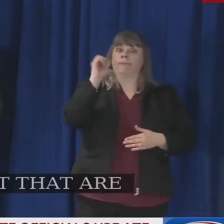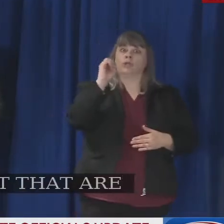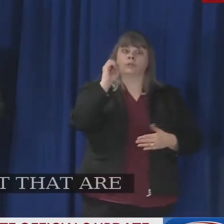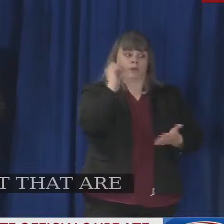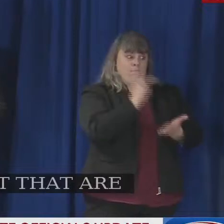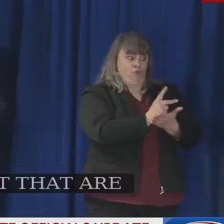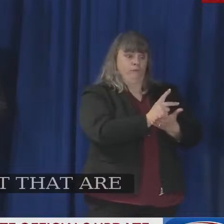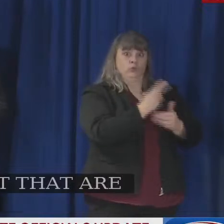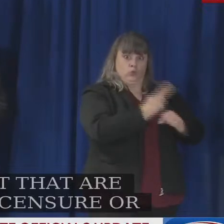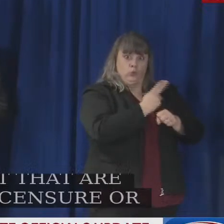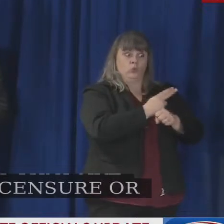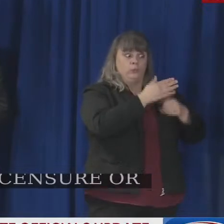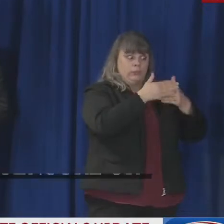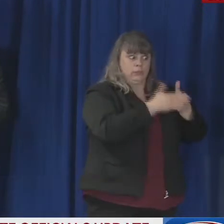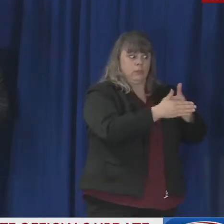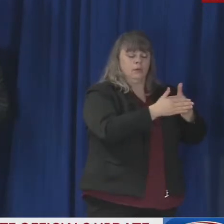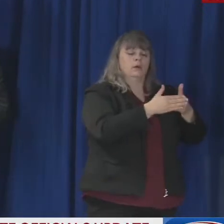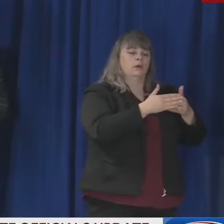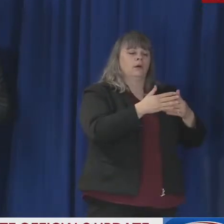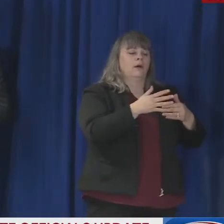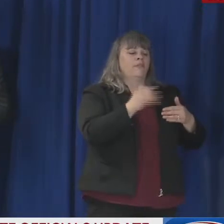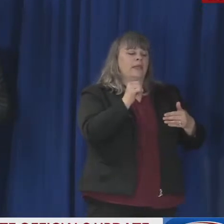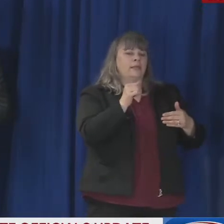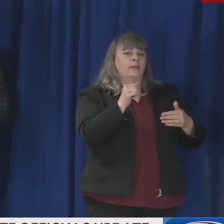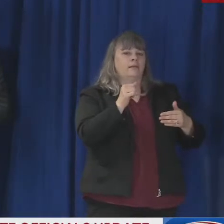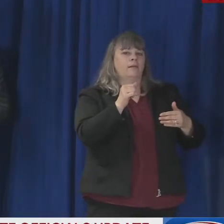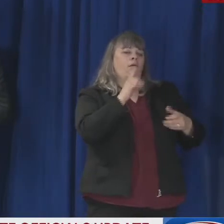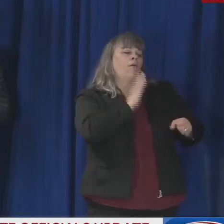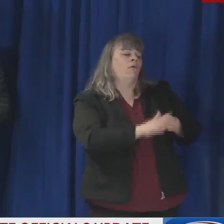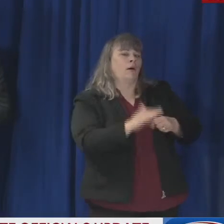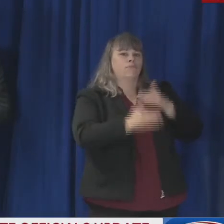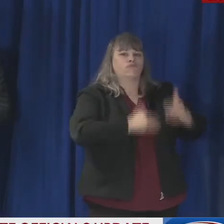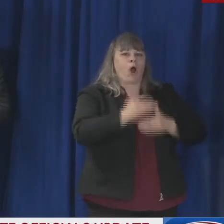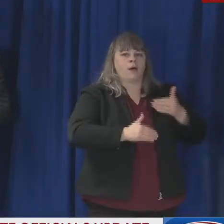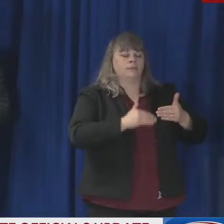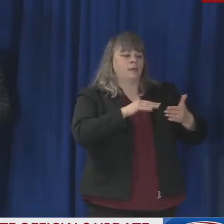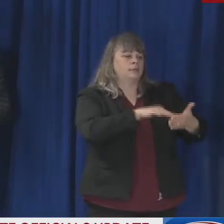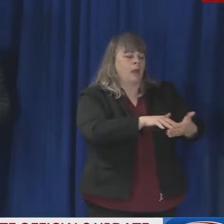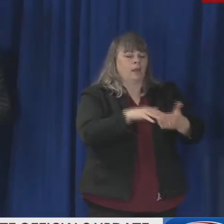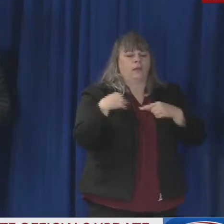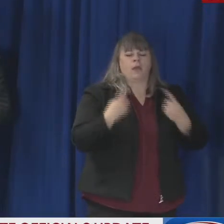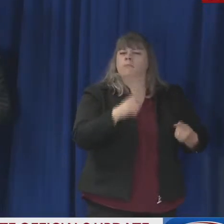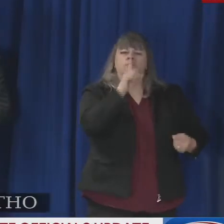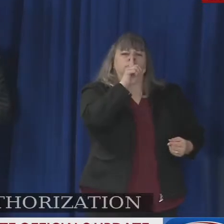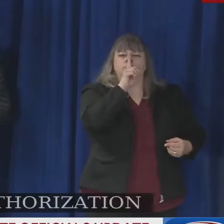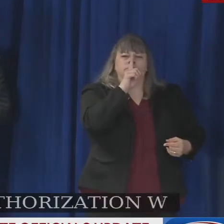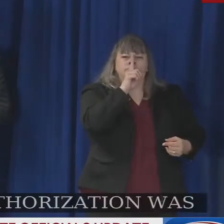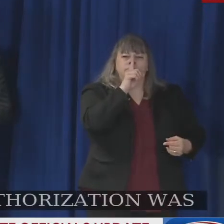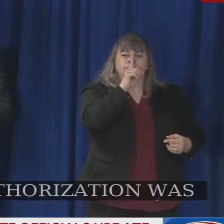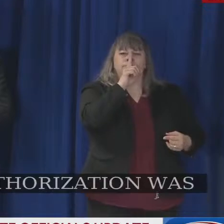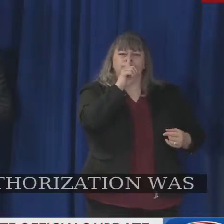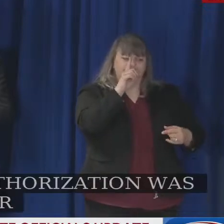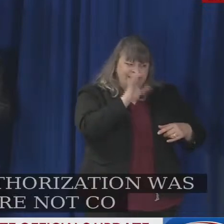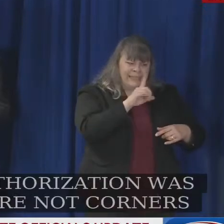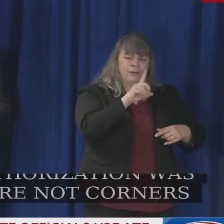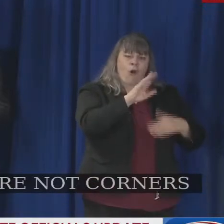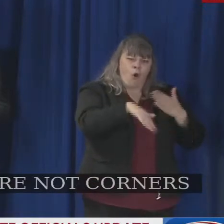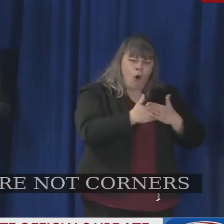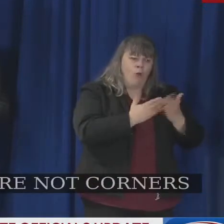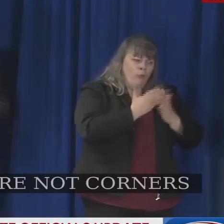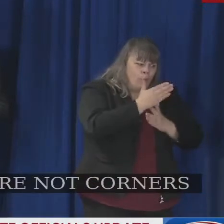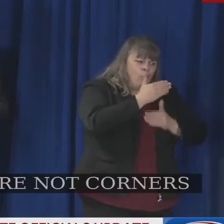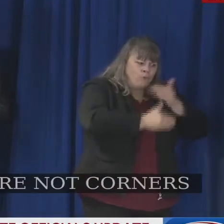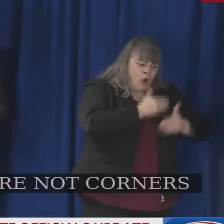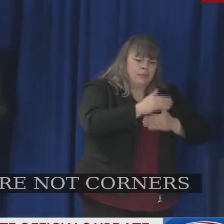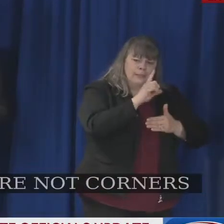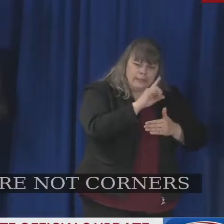granted. There weren't corners cut in terms of studying these vaccines. They're very safe. They're very effective. Emergency